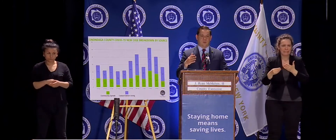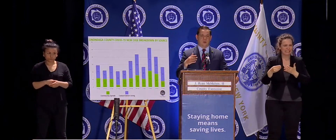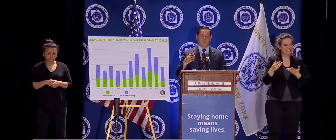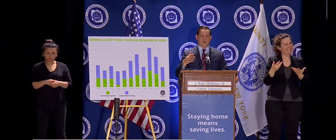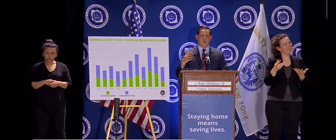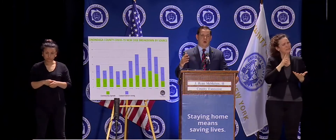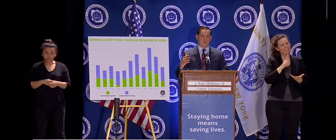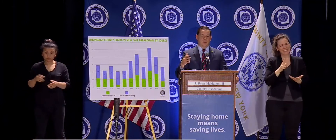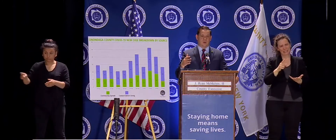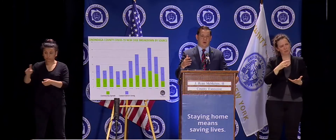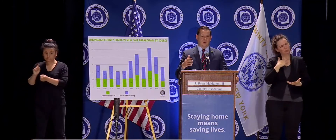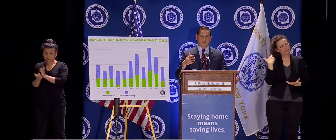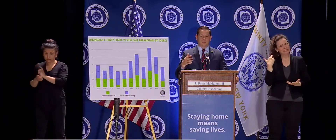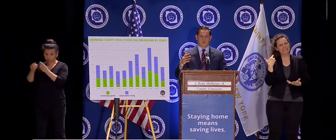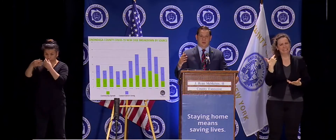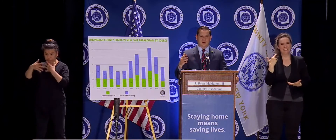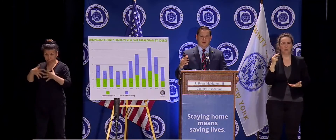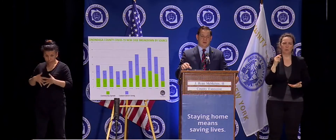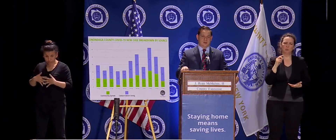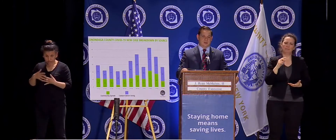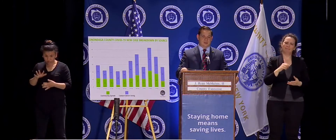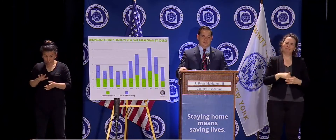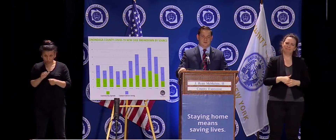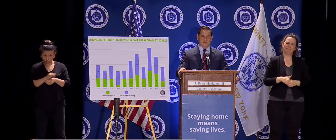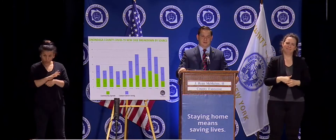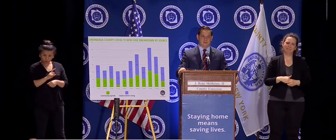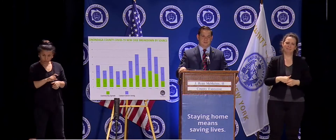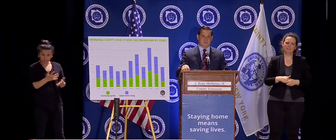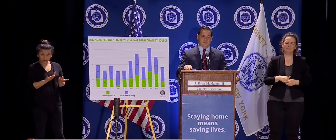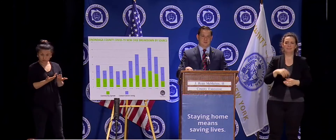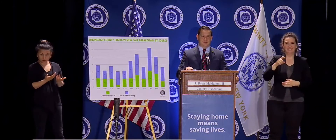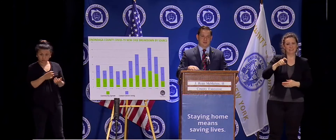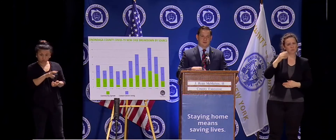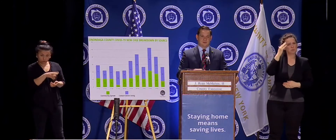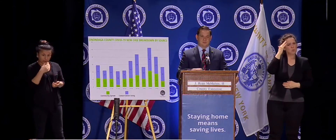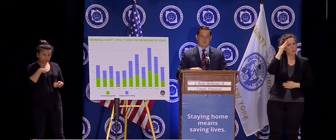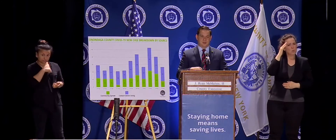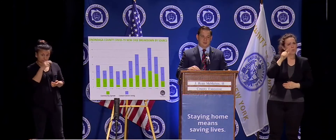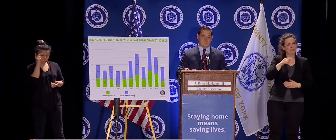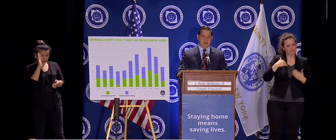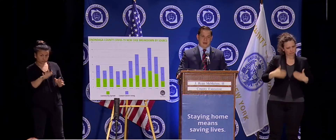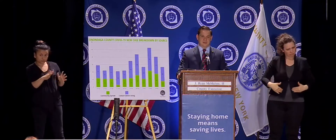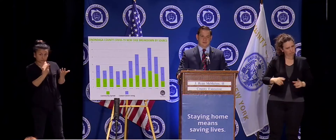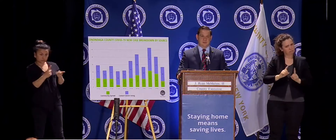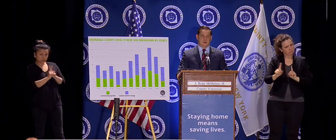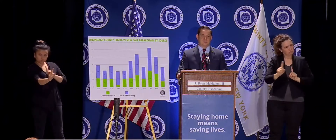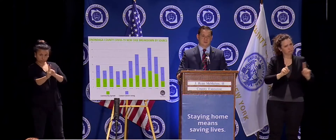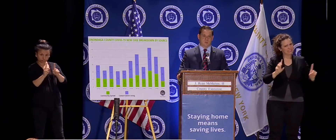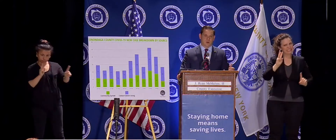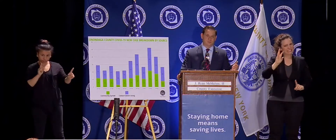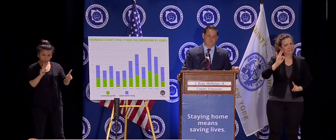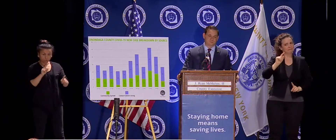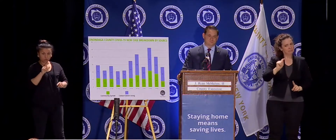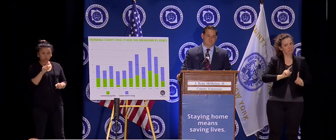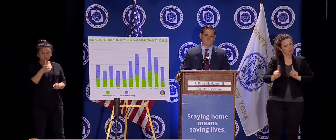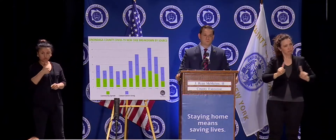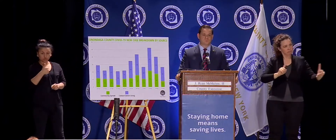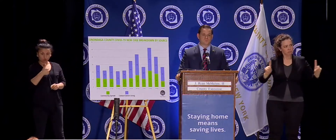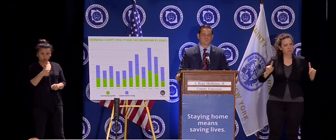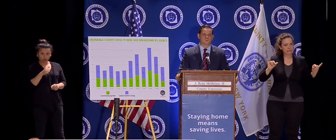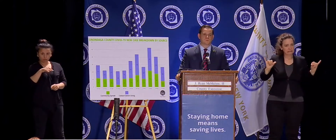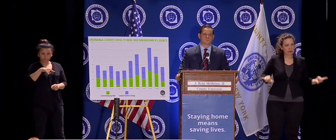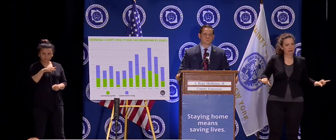have it, but what we don't know, we don't know. What do we know? 6 feet keeps you safe. Masks helps even more. Can